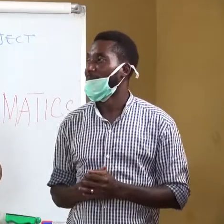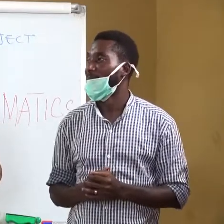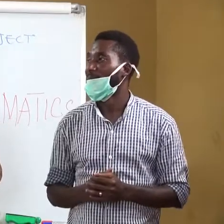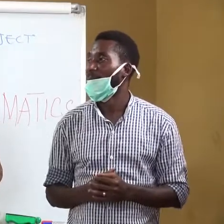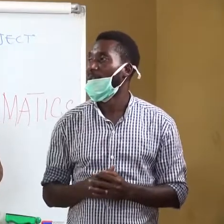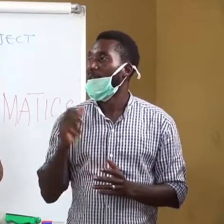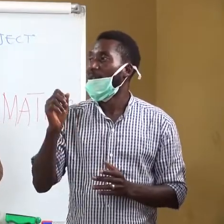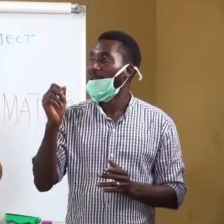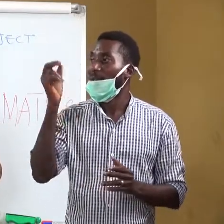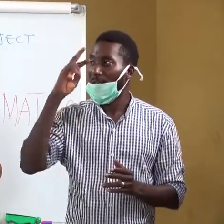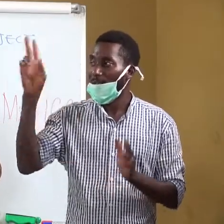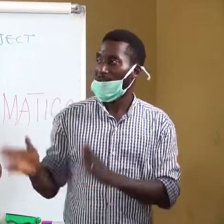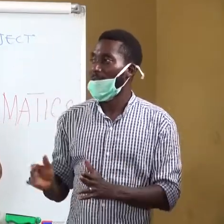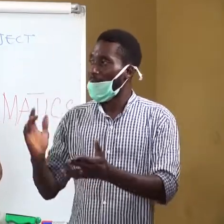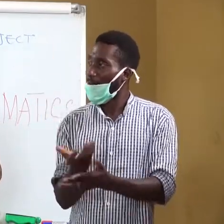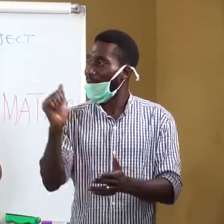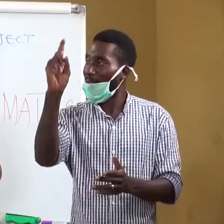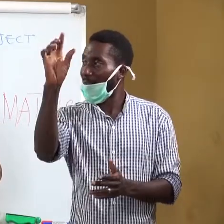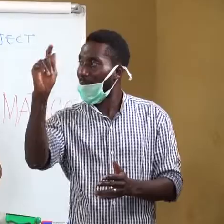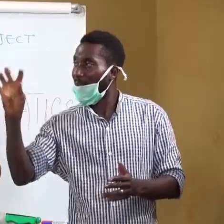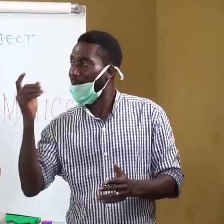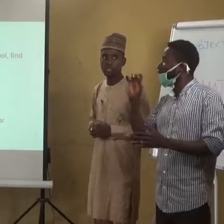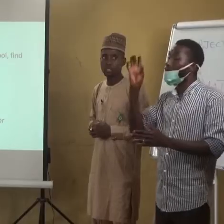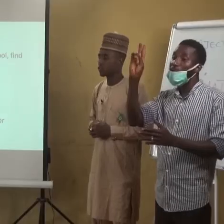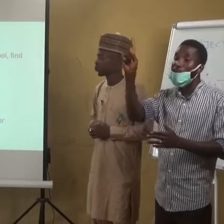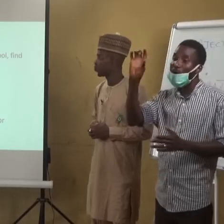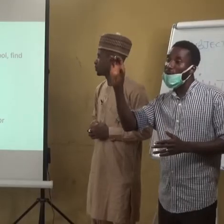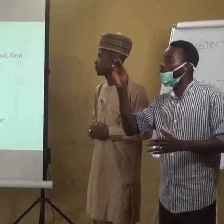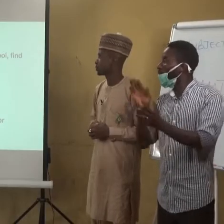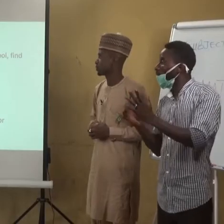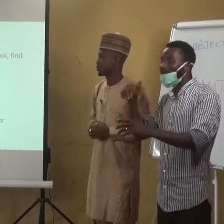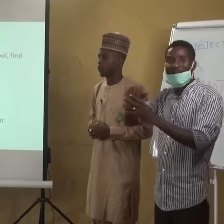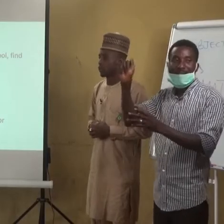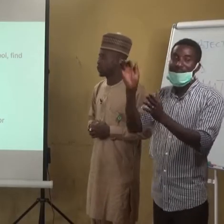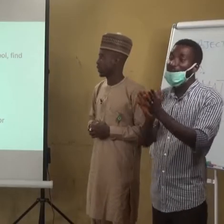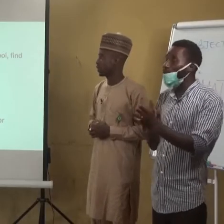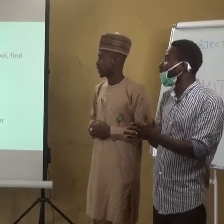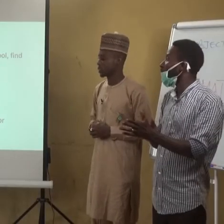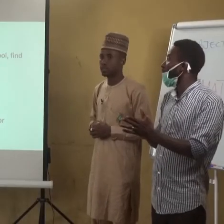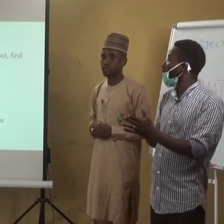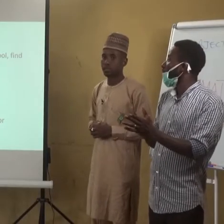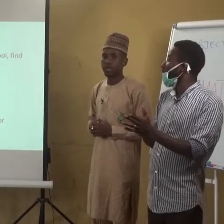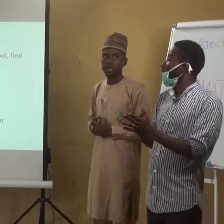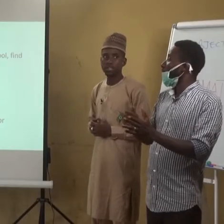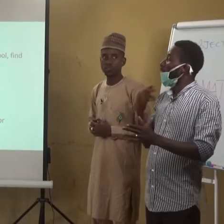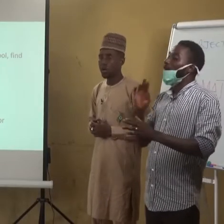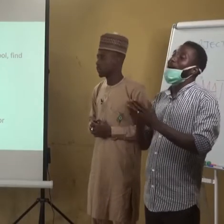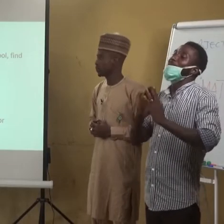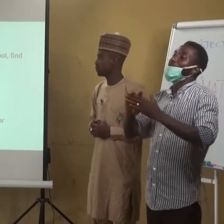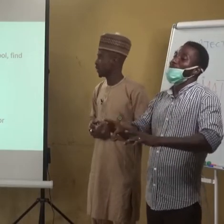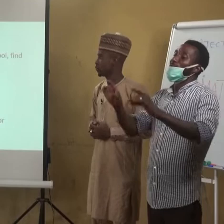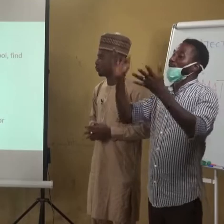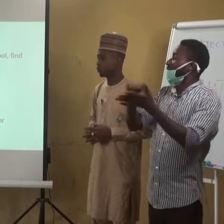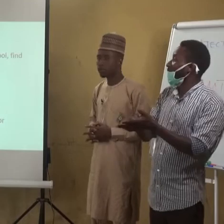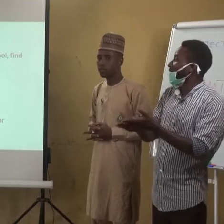a researcher collecting data on 100 students in a school. We find that